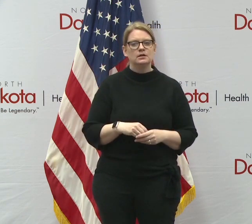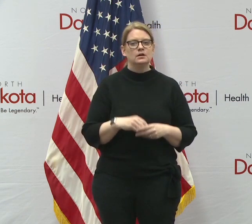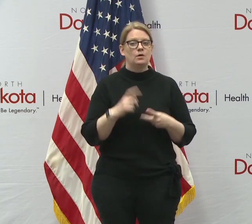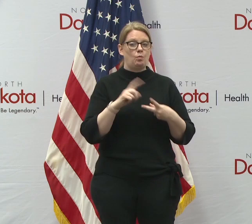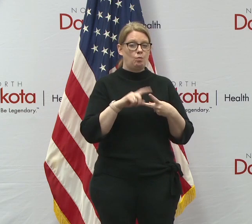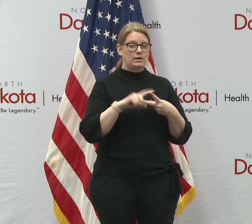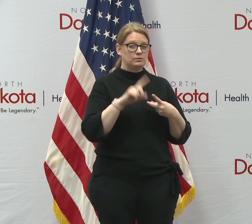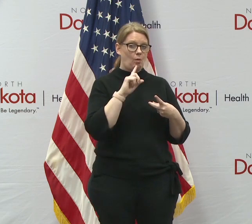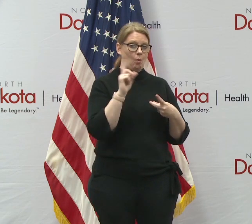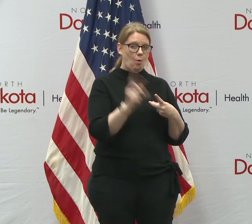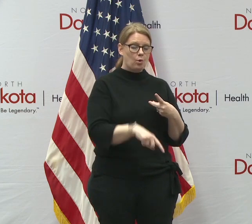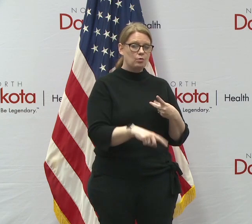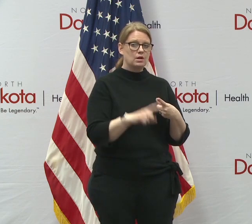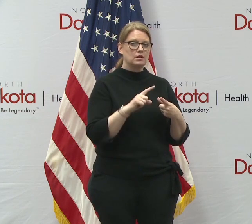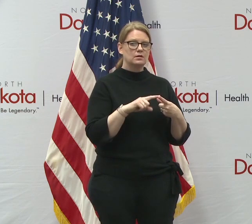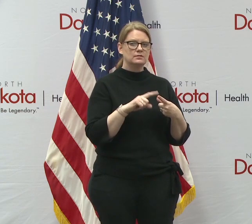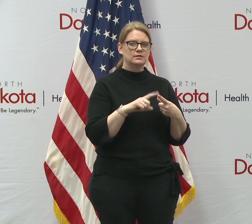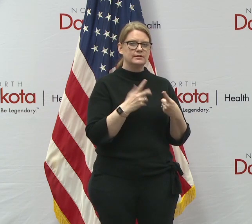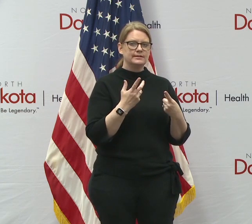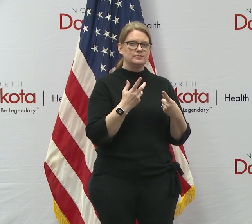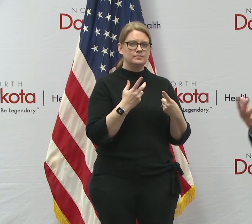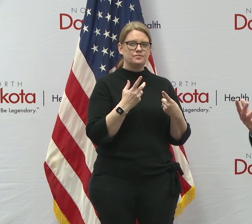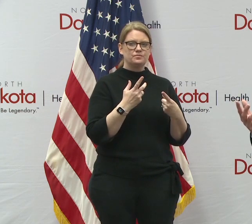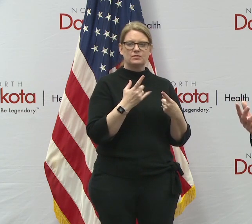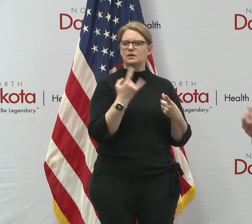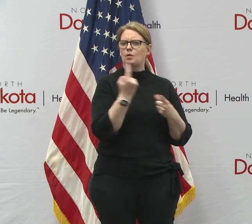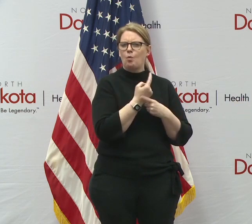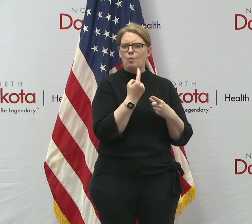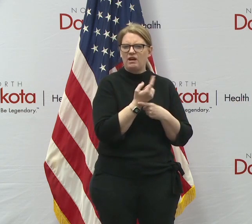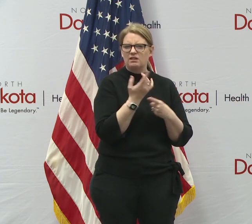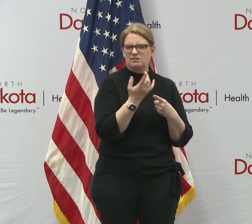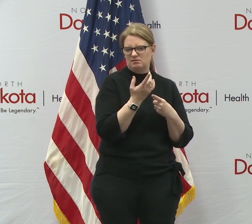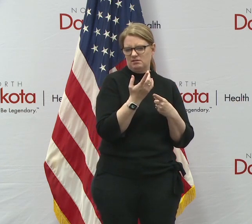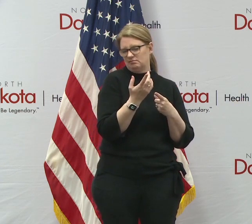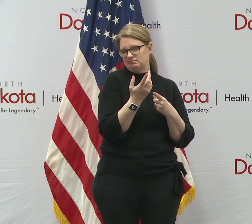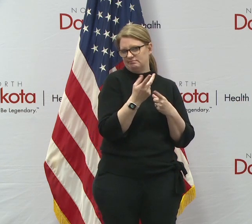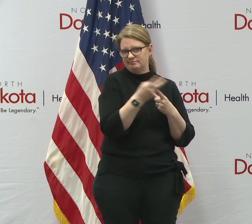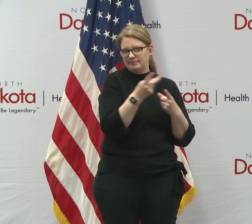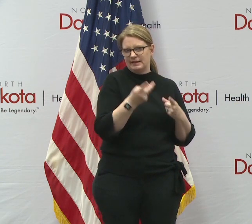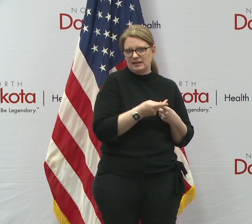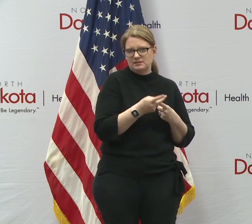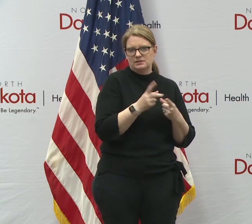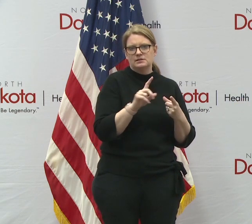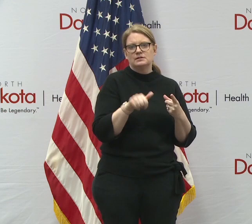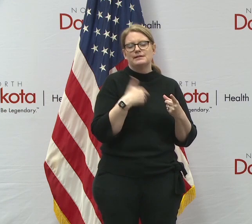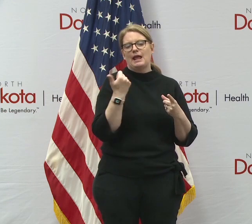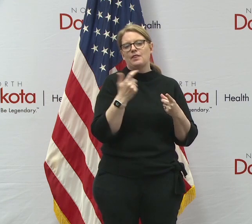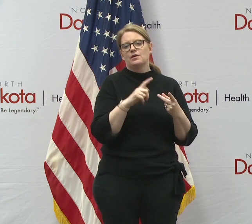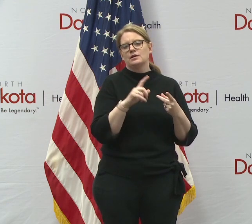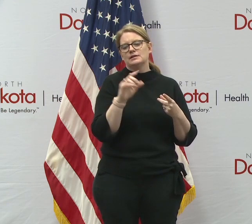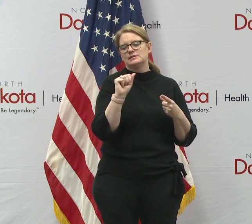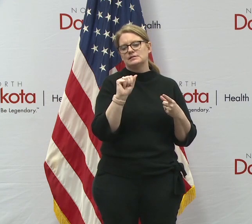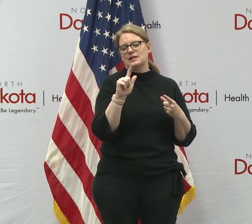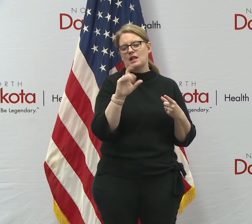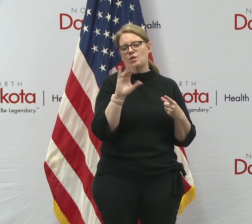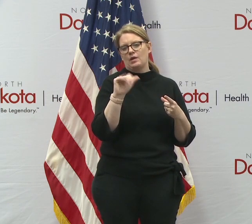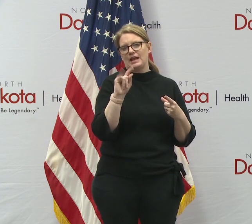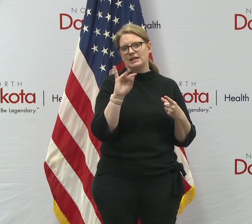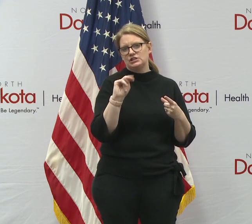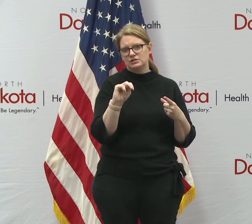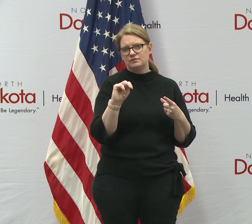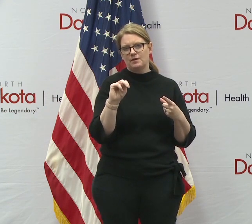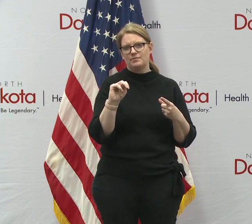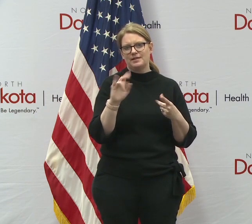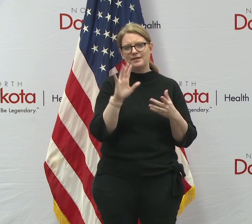ordering. One of those, through our regular suppliers. One of those is through allocations from the federal medical cash,